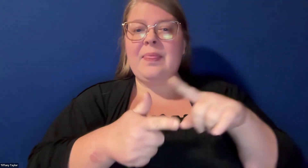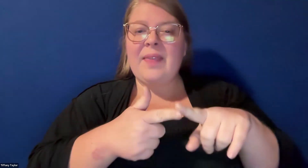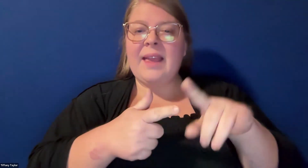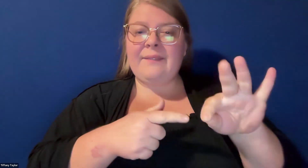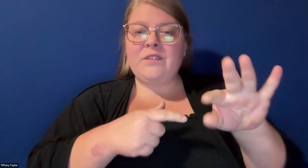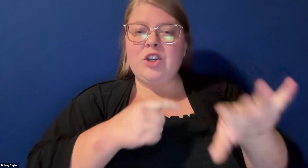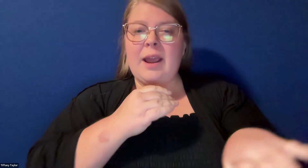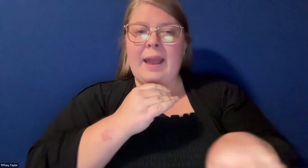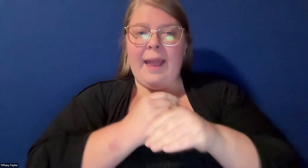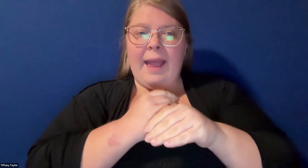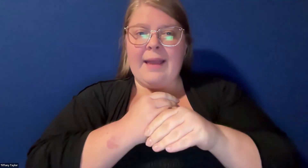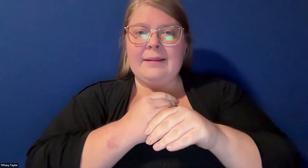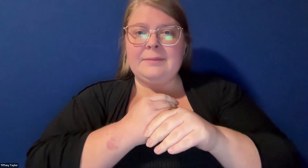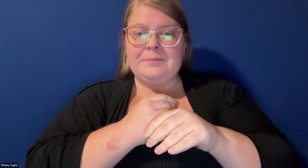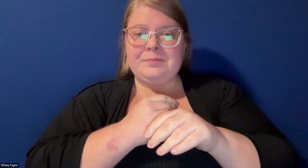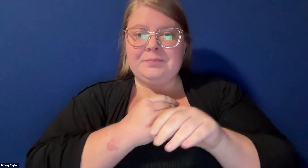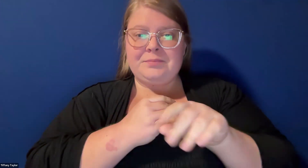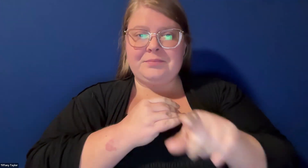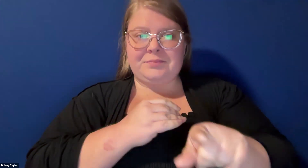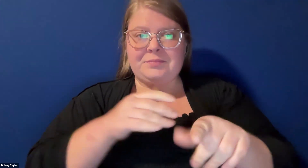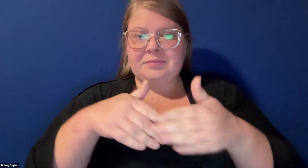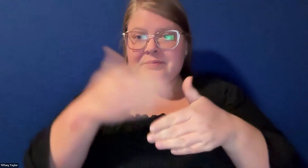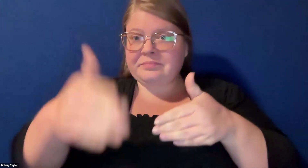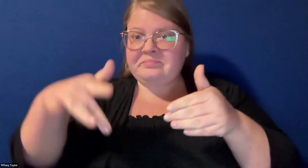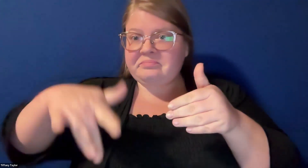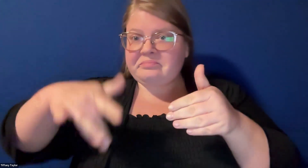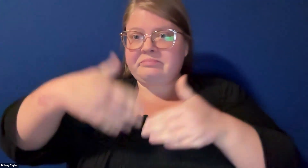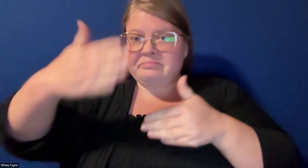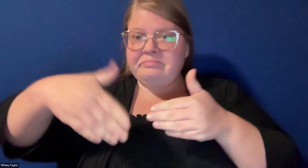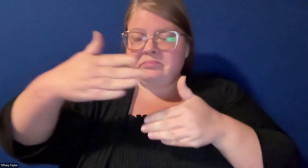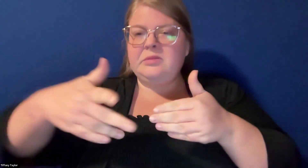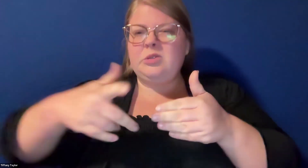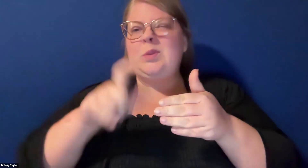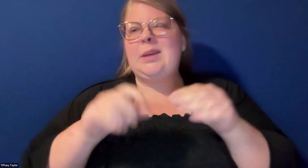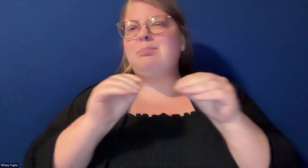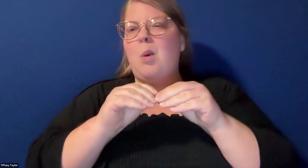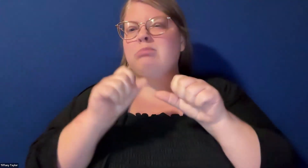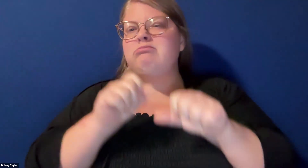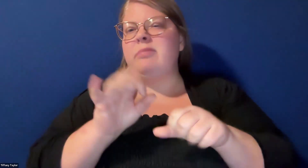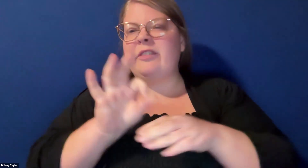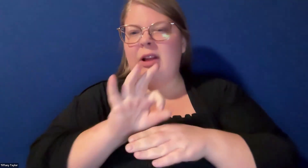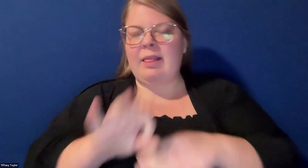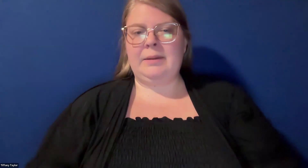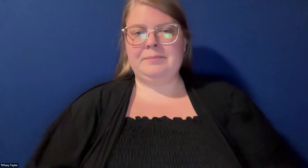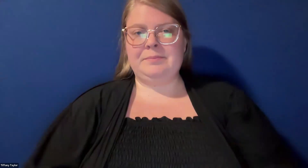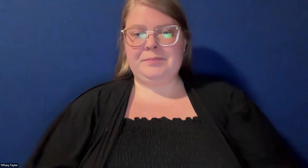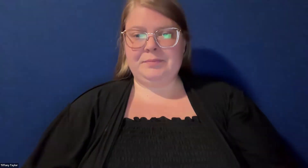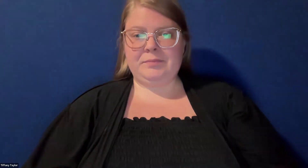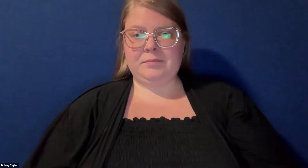your keyboard, then it is you need some more functionality. So I can say the all interactive element in your block must be